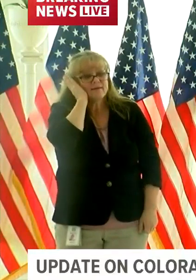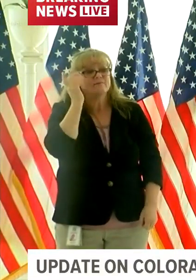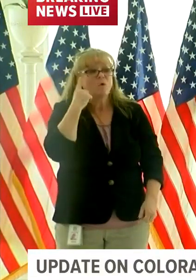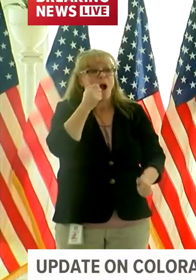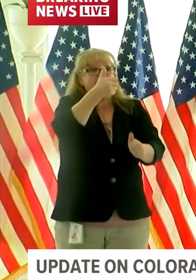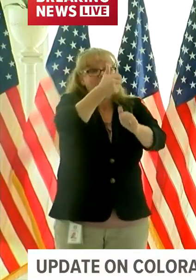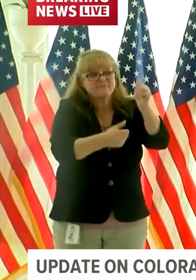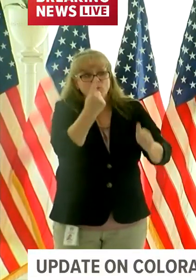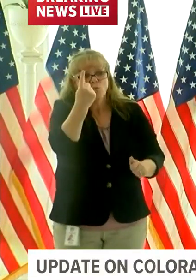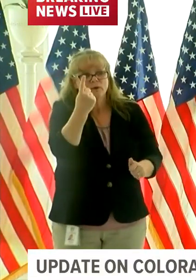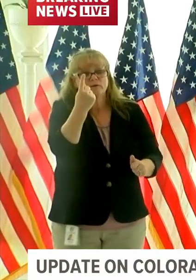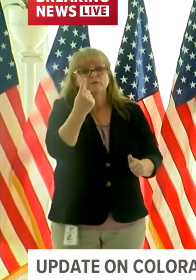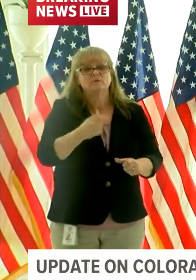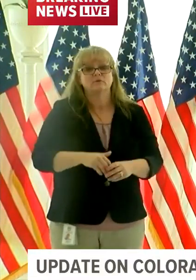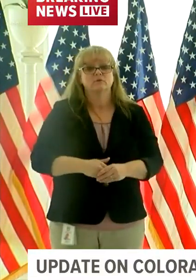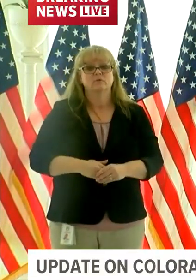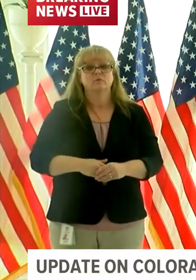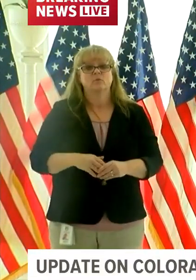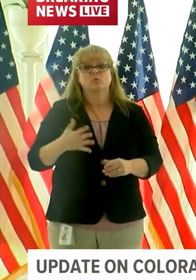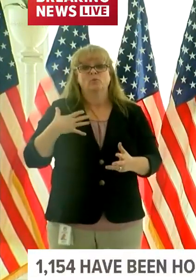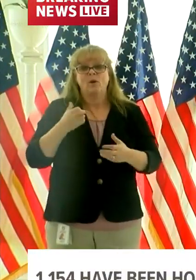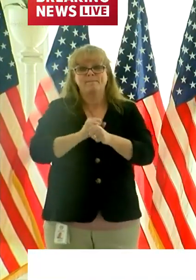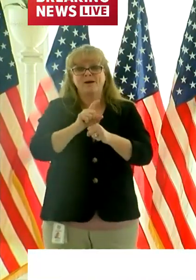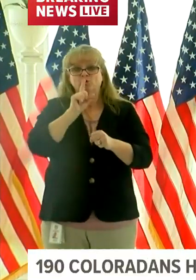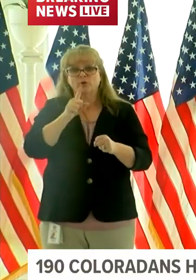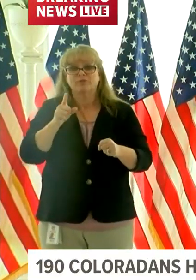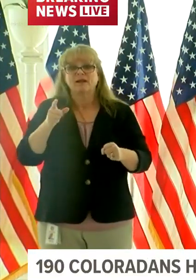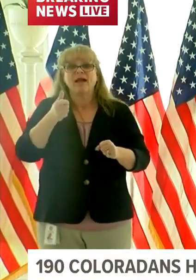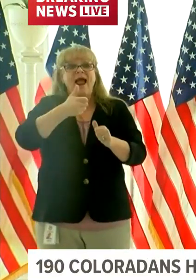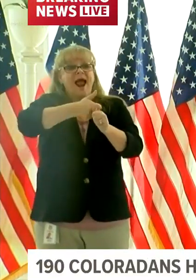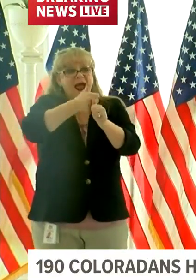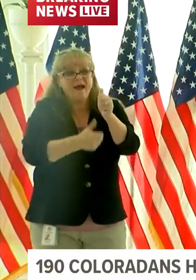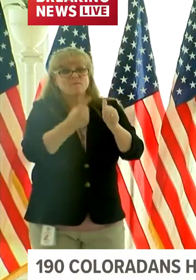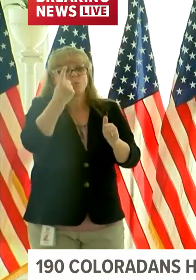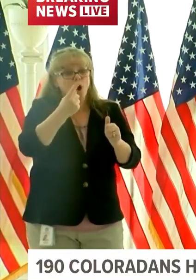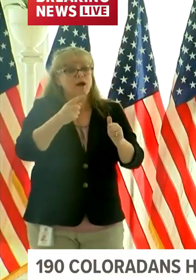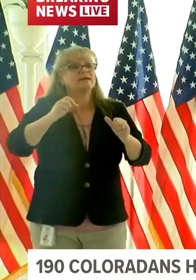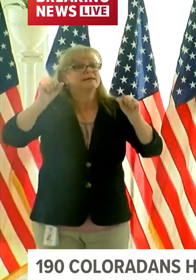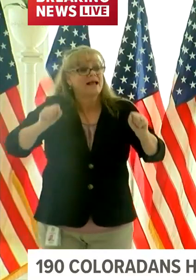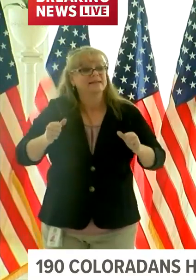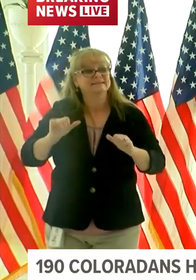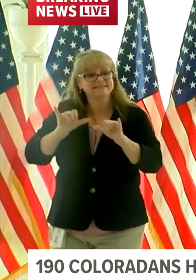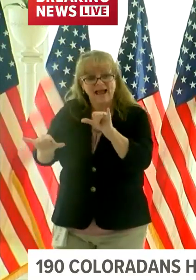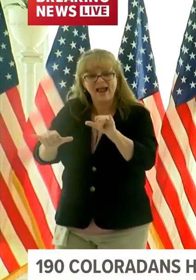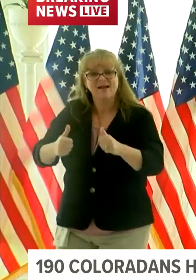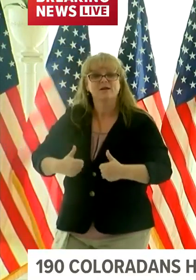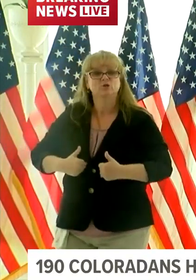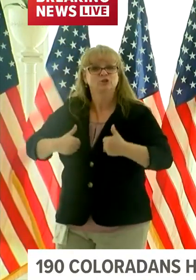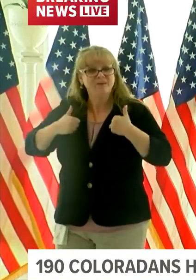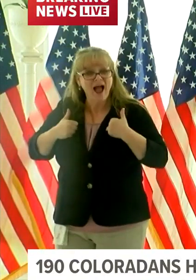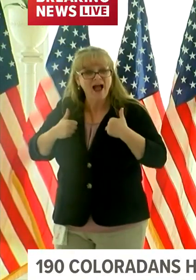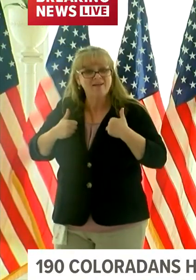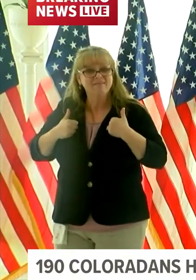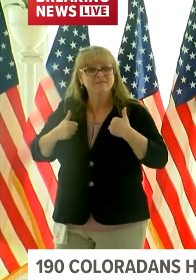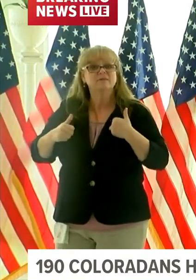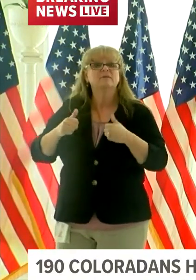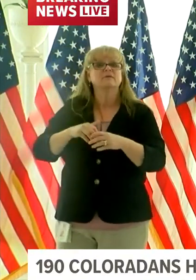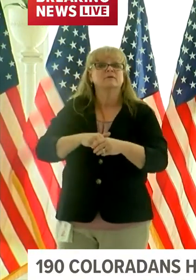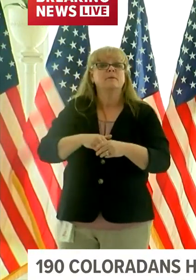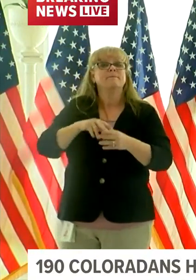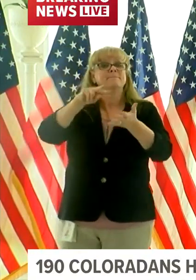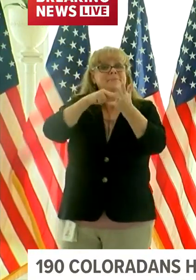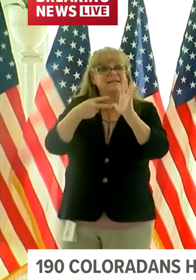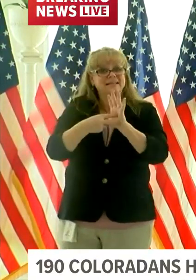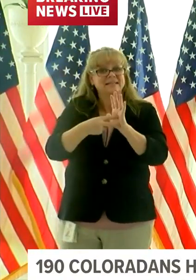Coloradans who can make it through COVID-19 have that fighting chance to make it through by having the hospital beds, the oxygen,